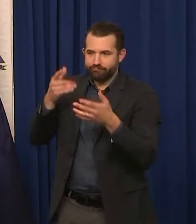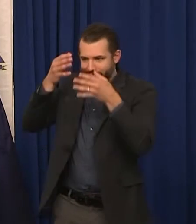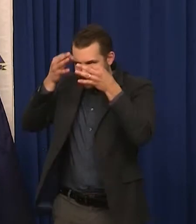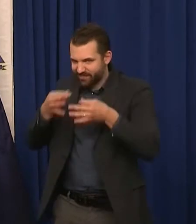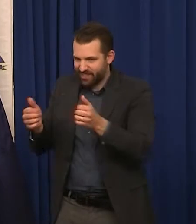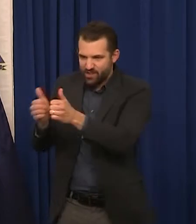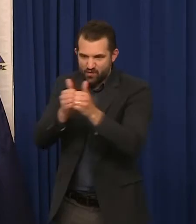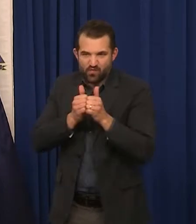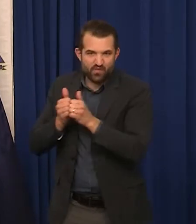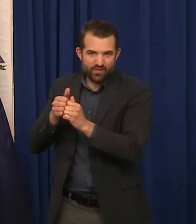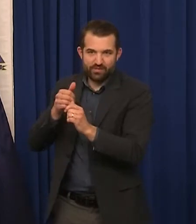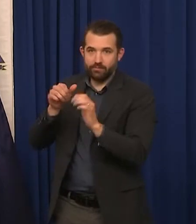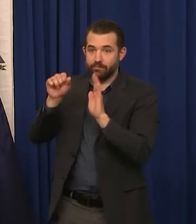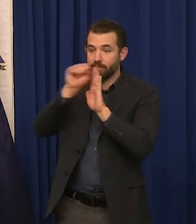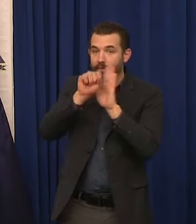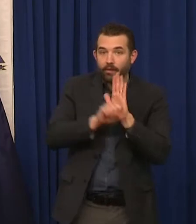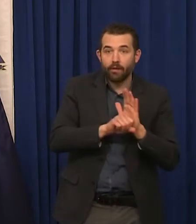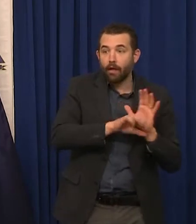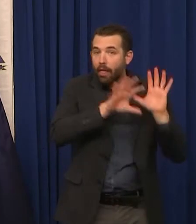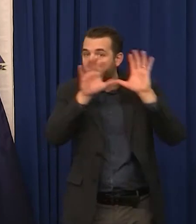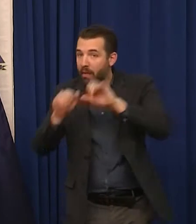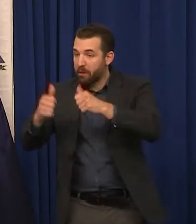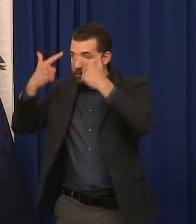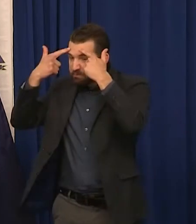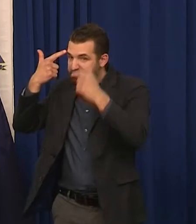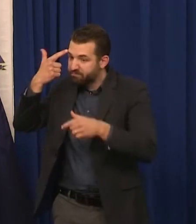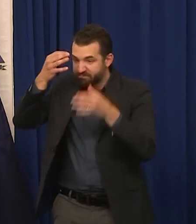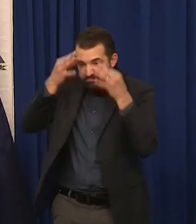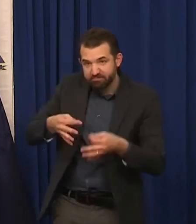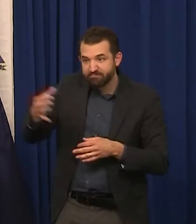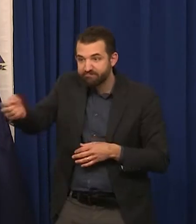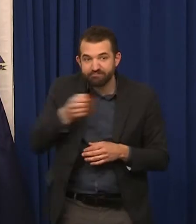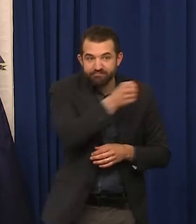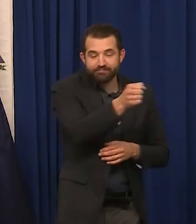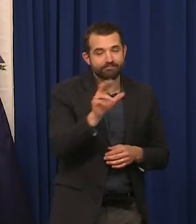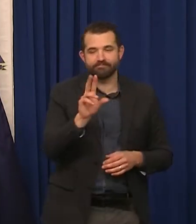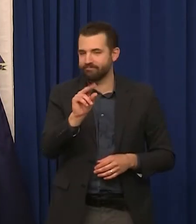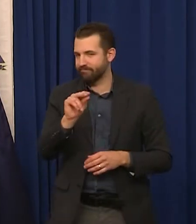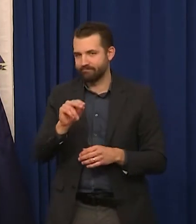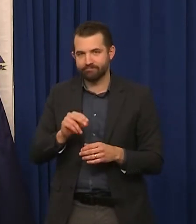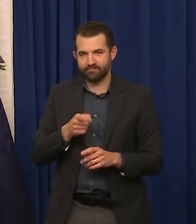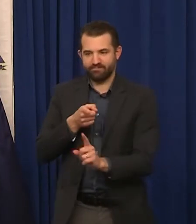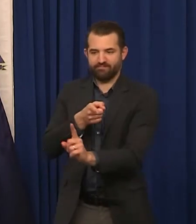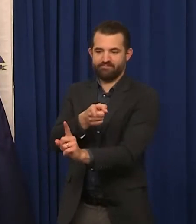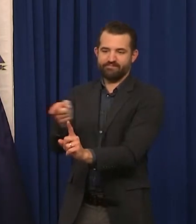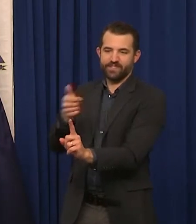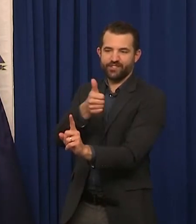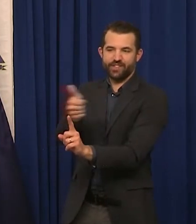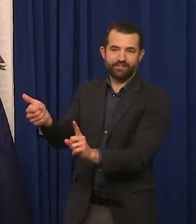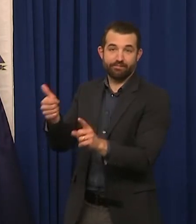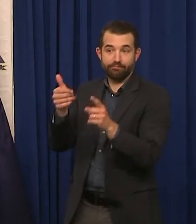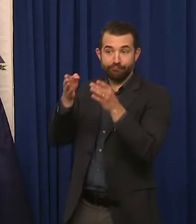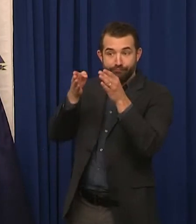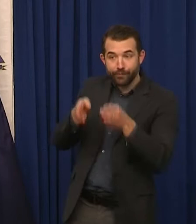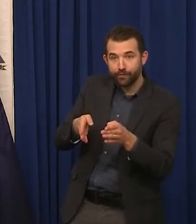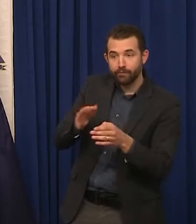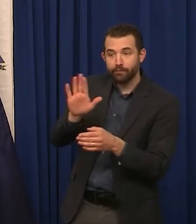making. We don't get involved in terms of when folks should go and under what conditions they ought